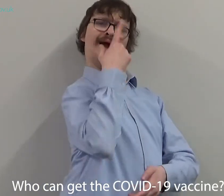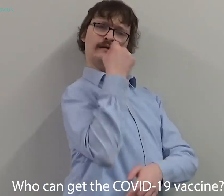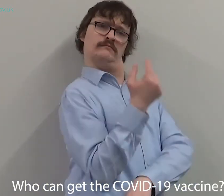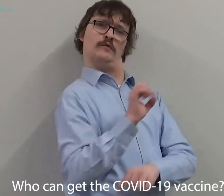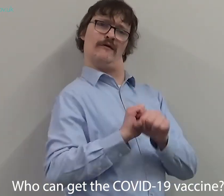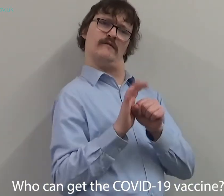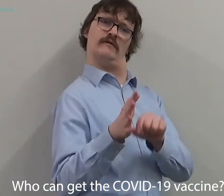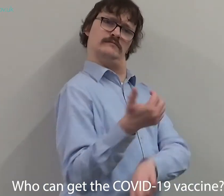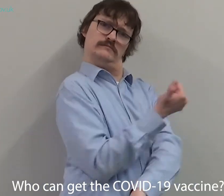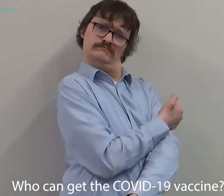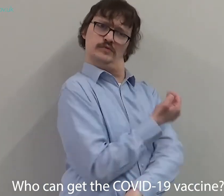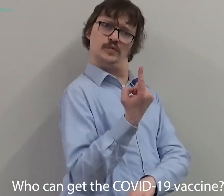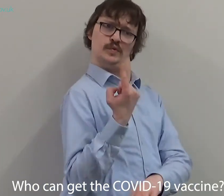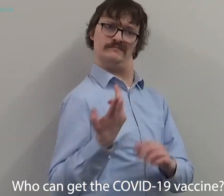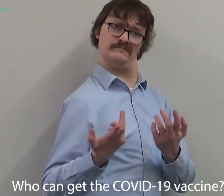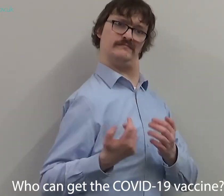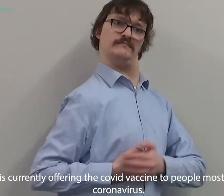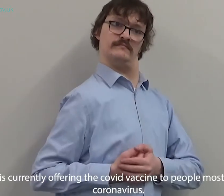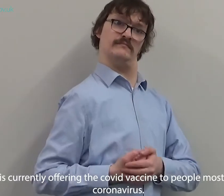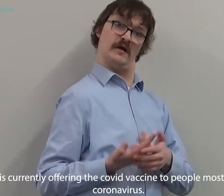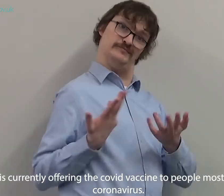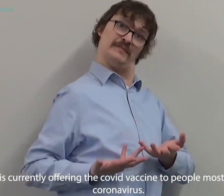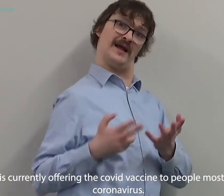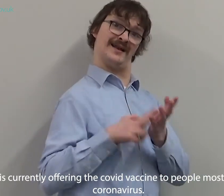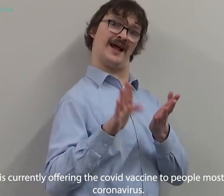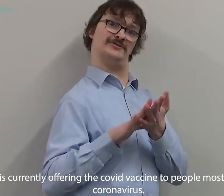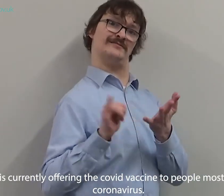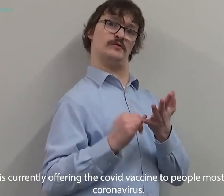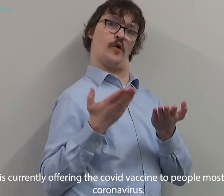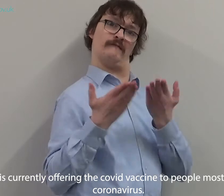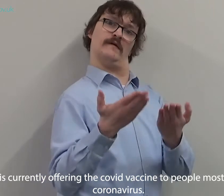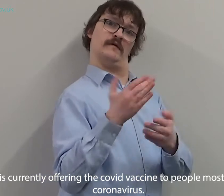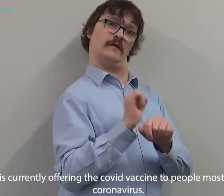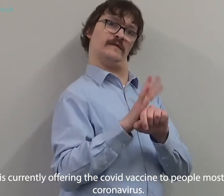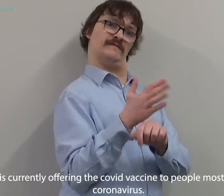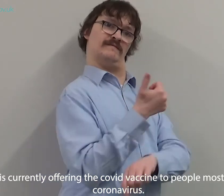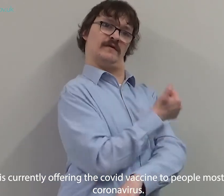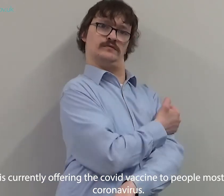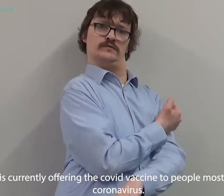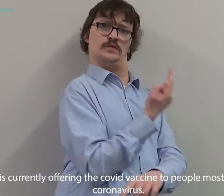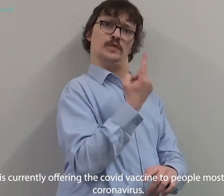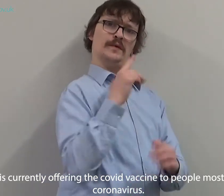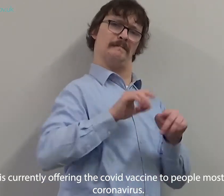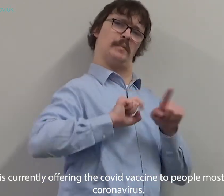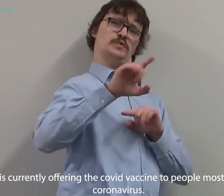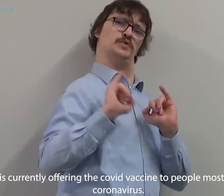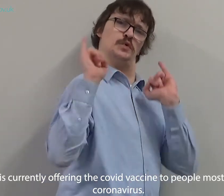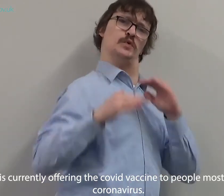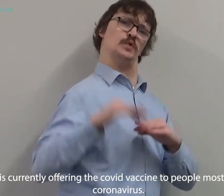Who can get the Covid vaccine? The NHS is currently offering the vaccine to people most at risk from